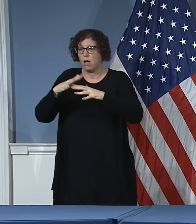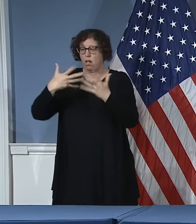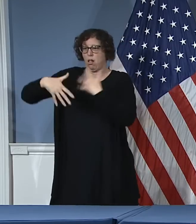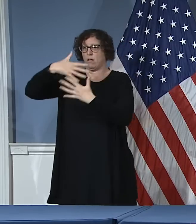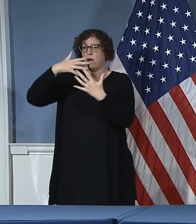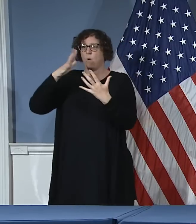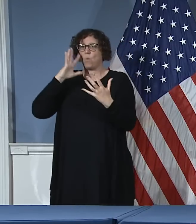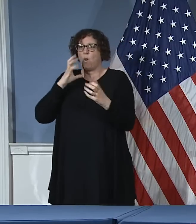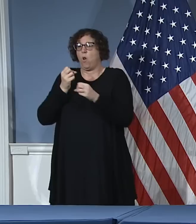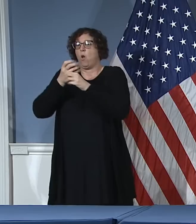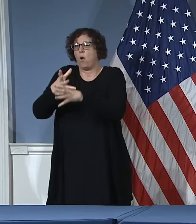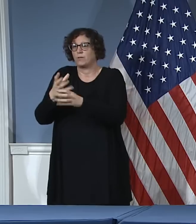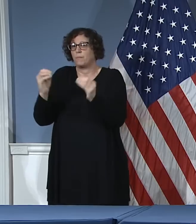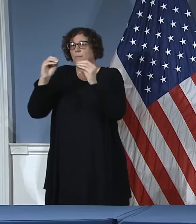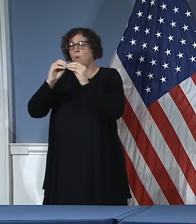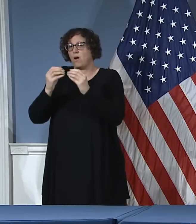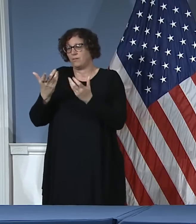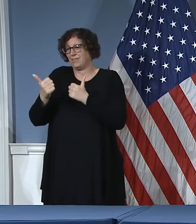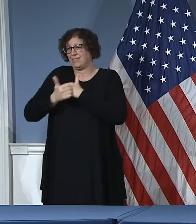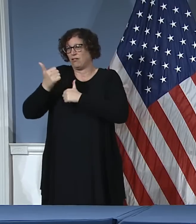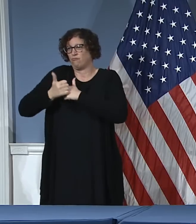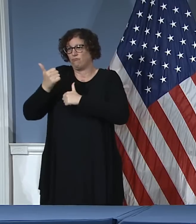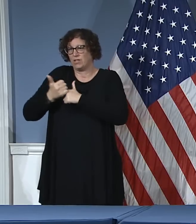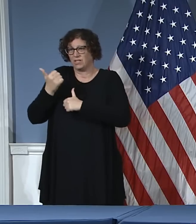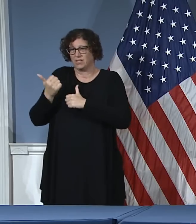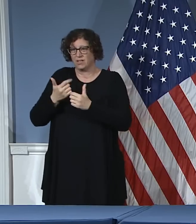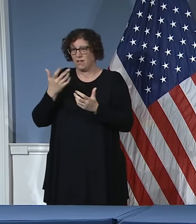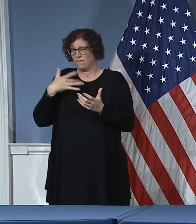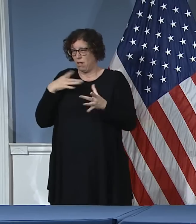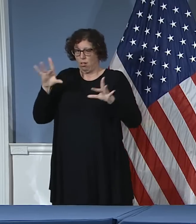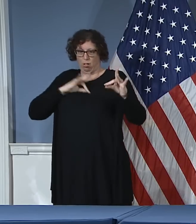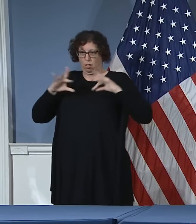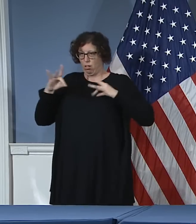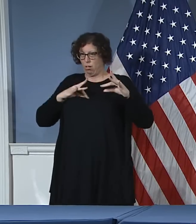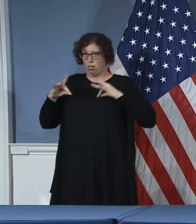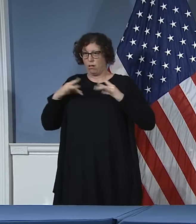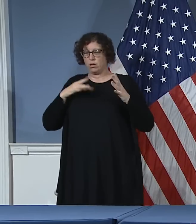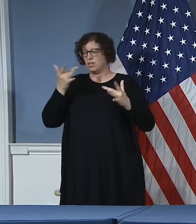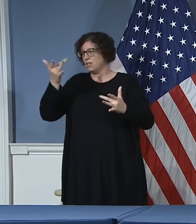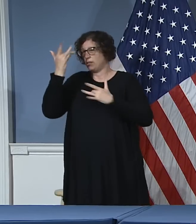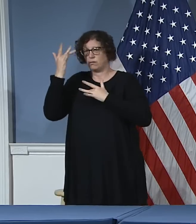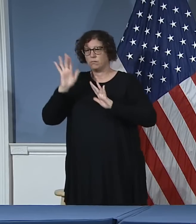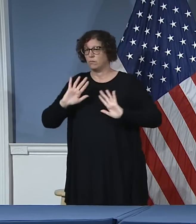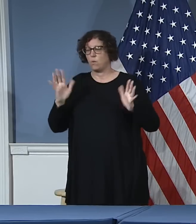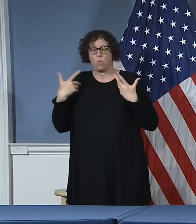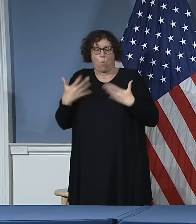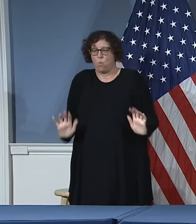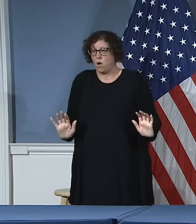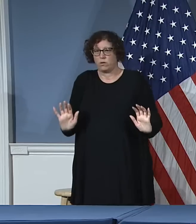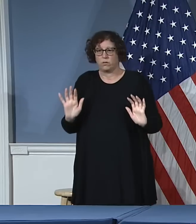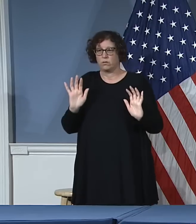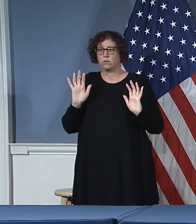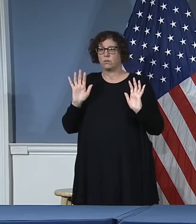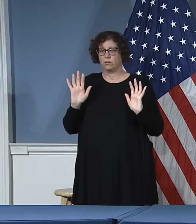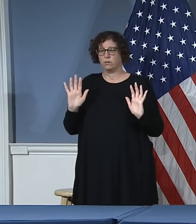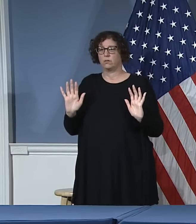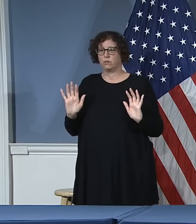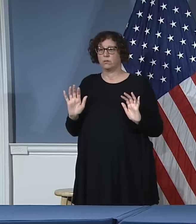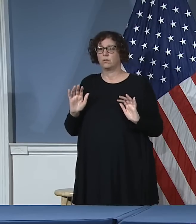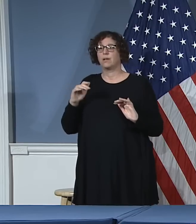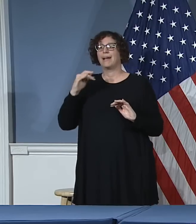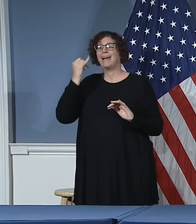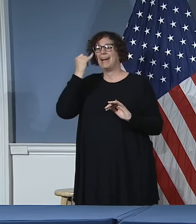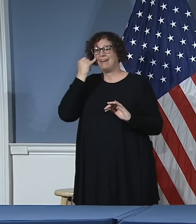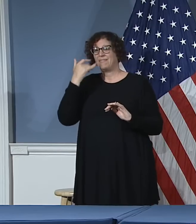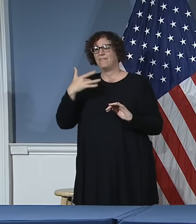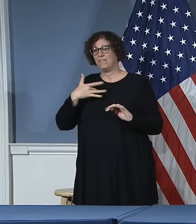danger, we're not going to do it. Plain and simple. We're not going to do it if we think it's going to be a net negative. If we think it might be a positive, we still need an